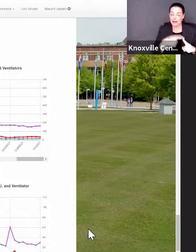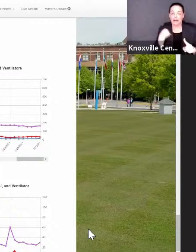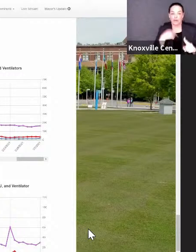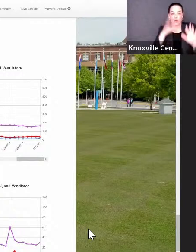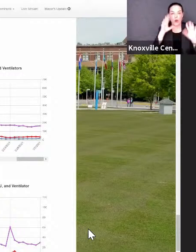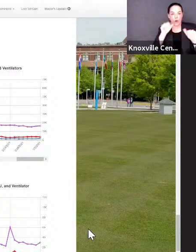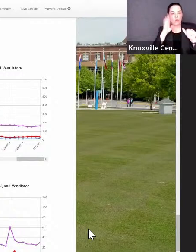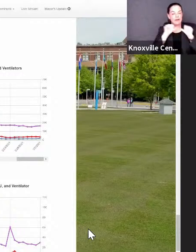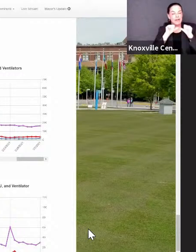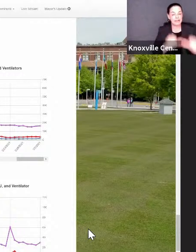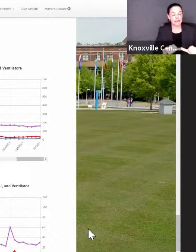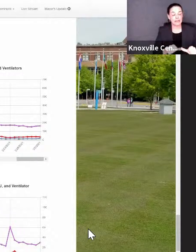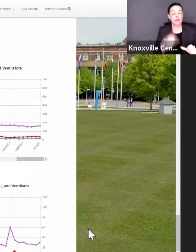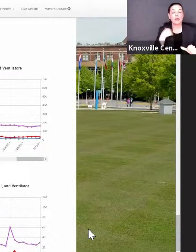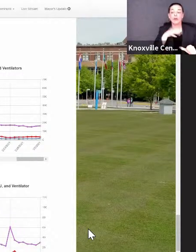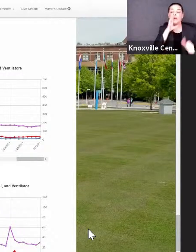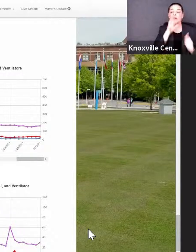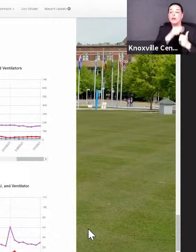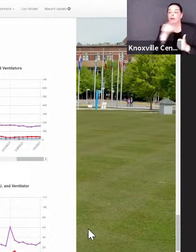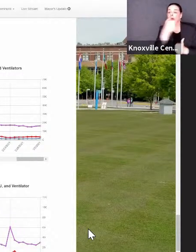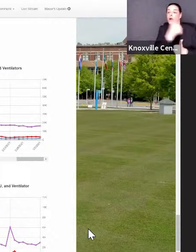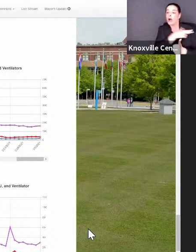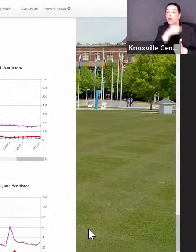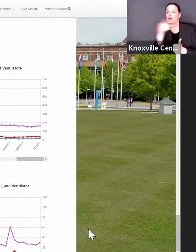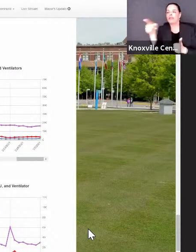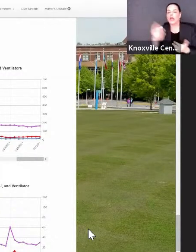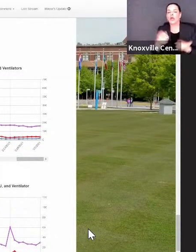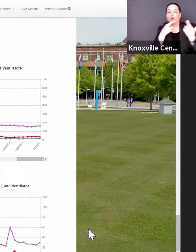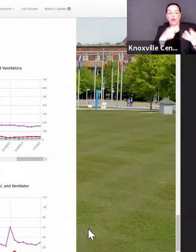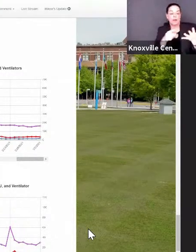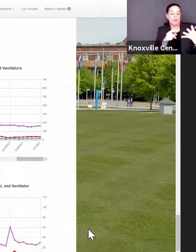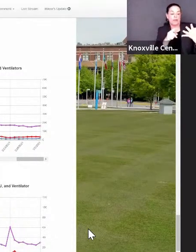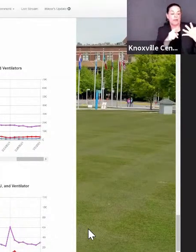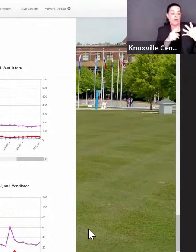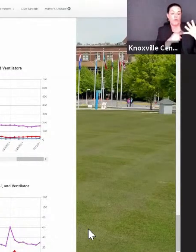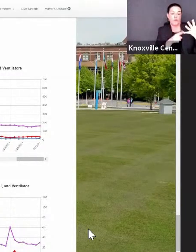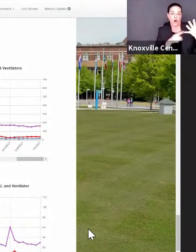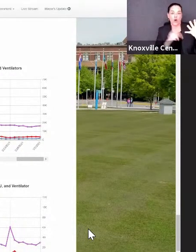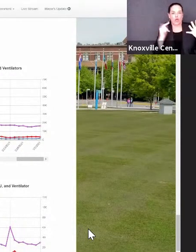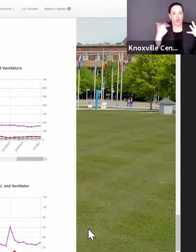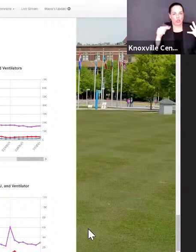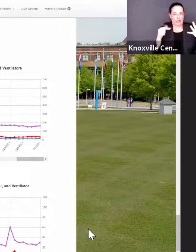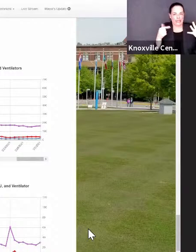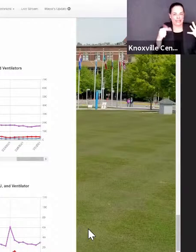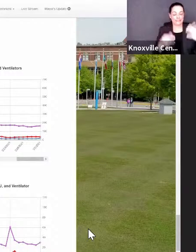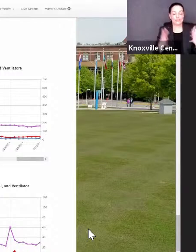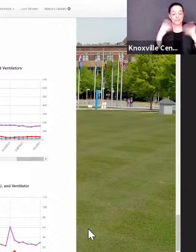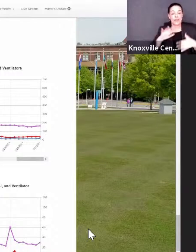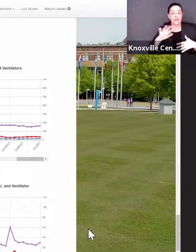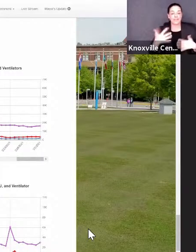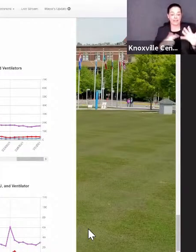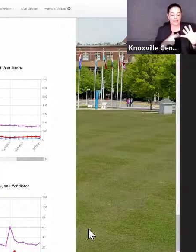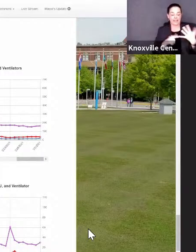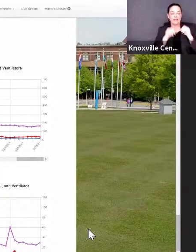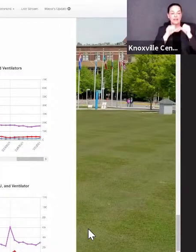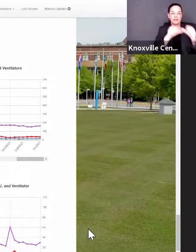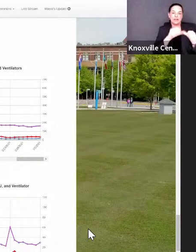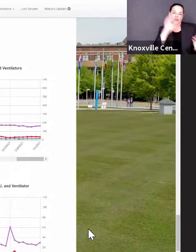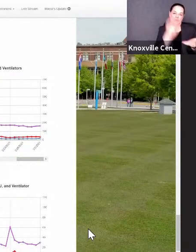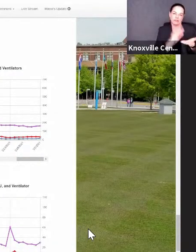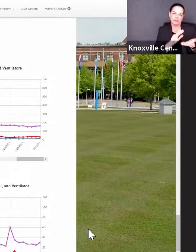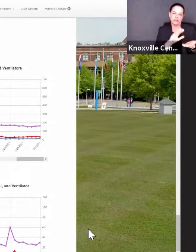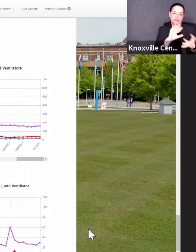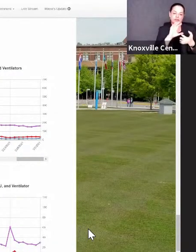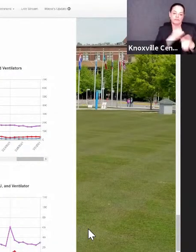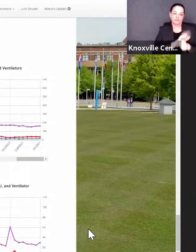partners, they have recommended that this benchmark be represented as green. Our fifth benchmark, sustained or decreased